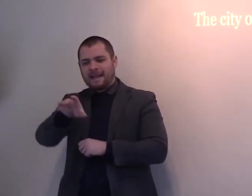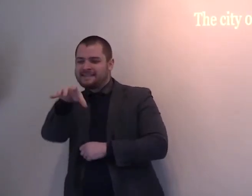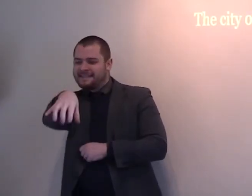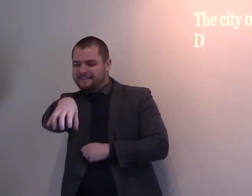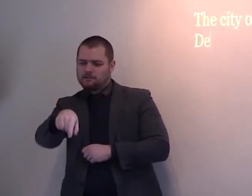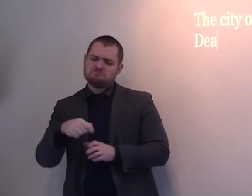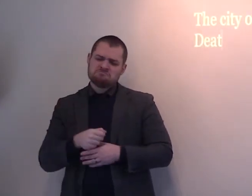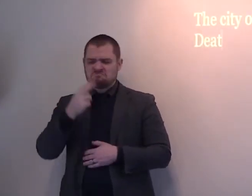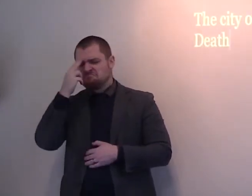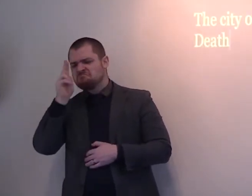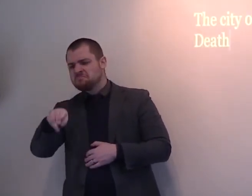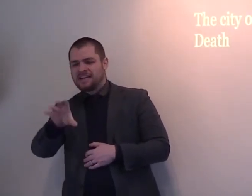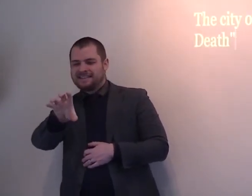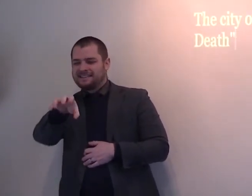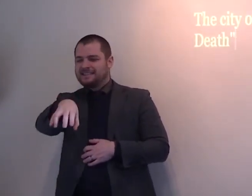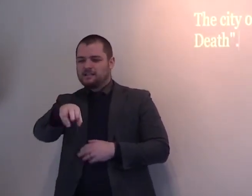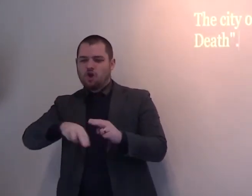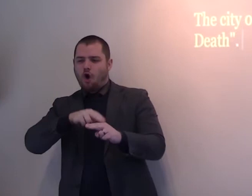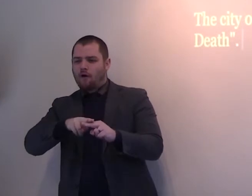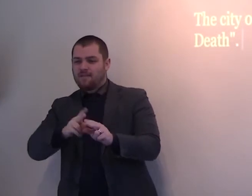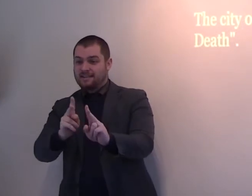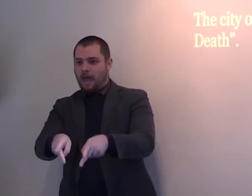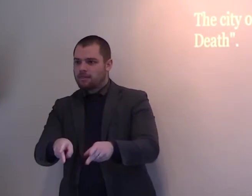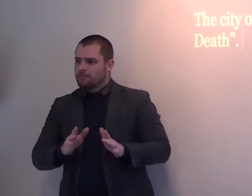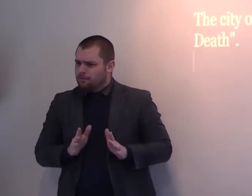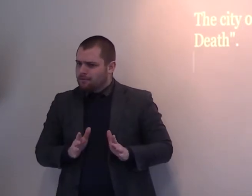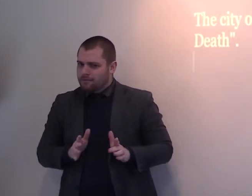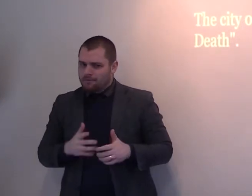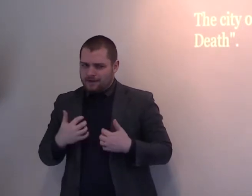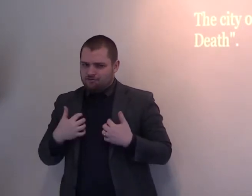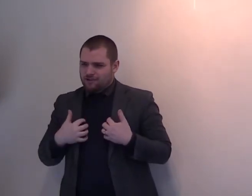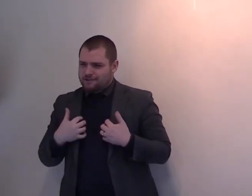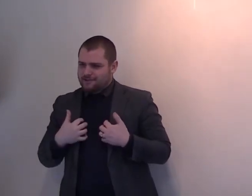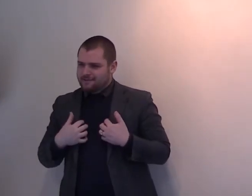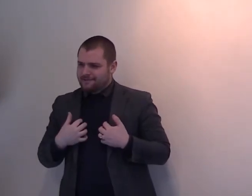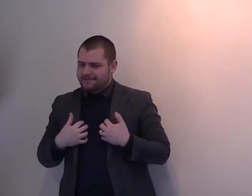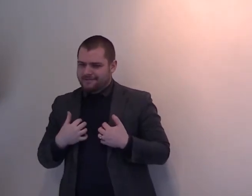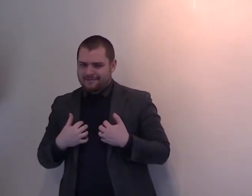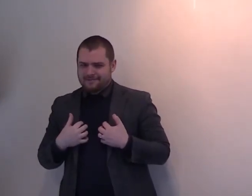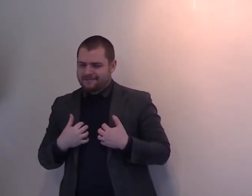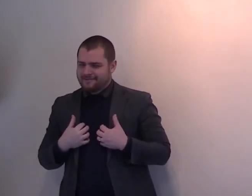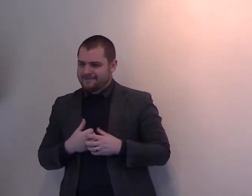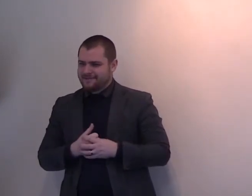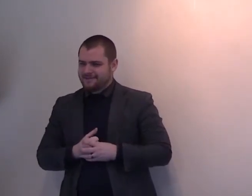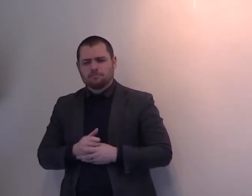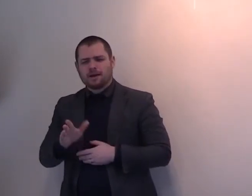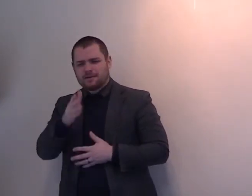the name which was given to the city. But remember, please, my brothers and sisters, as we speak about